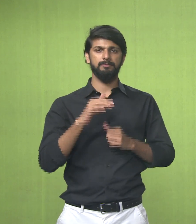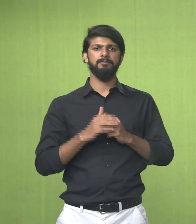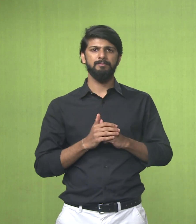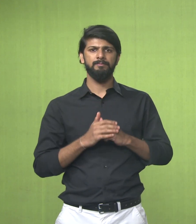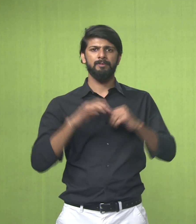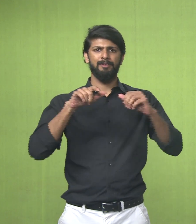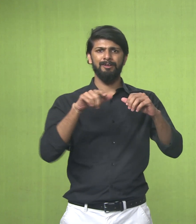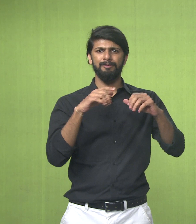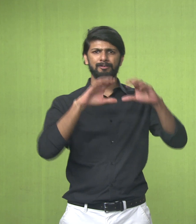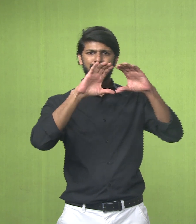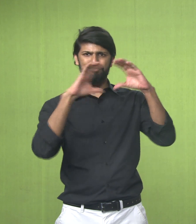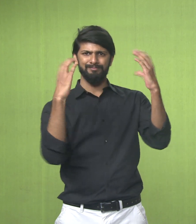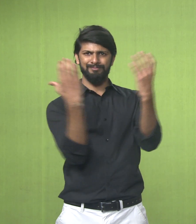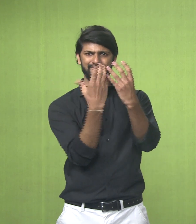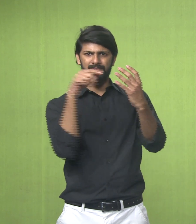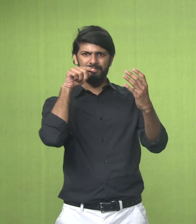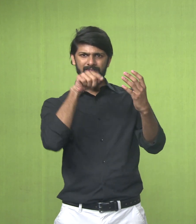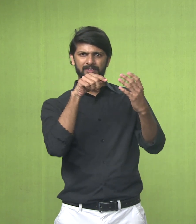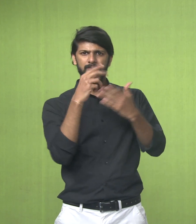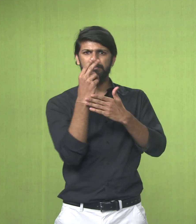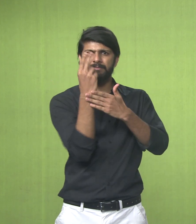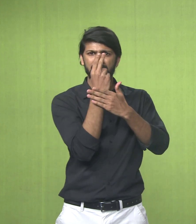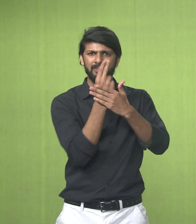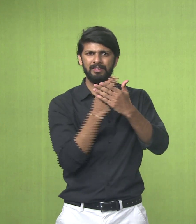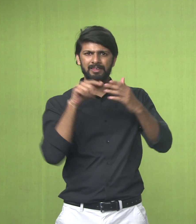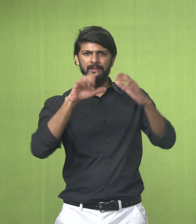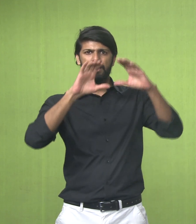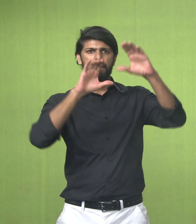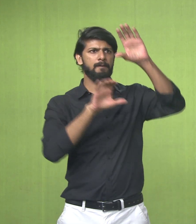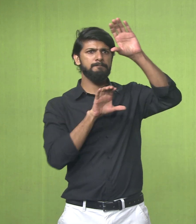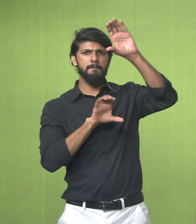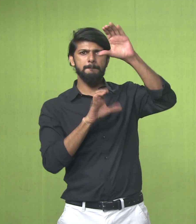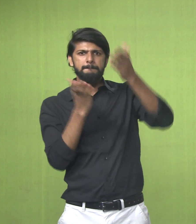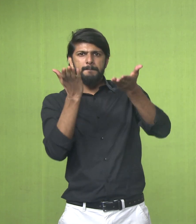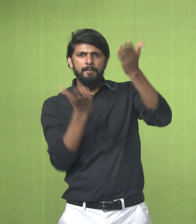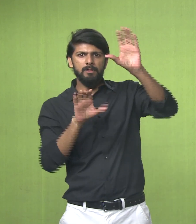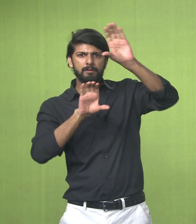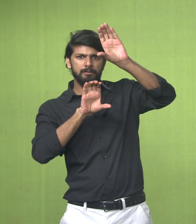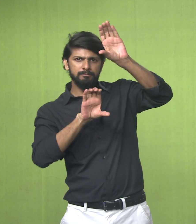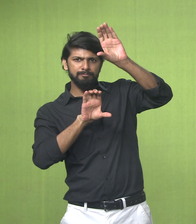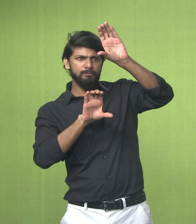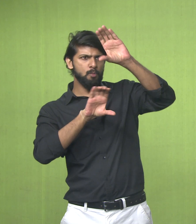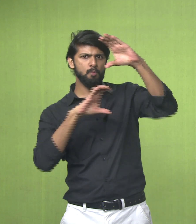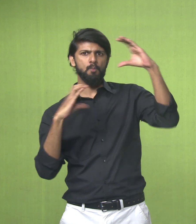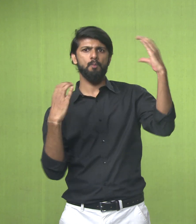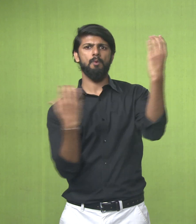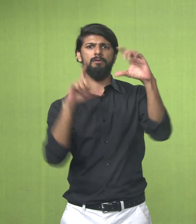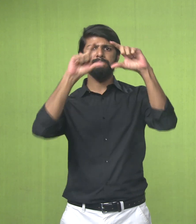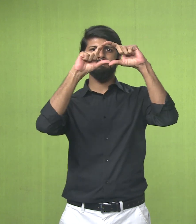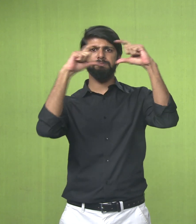Answer 5, point A, balanced design in both the upper and the lower